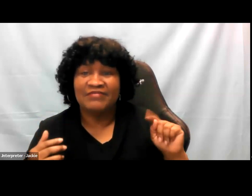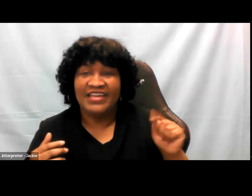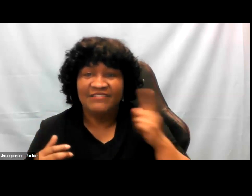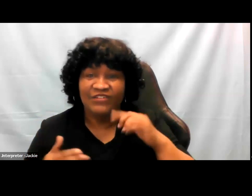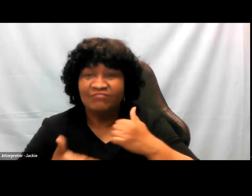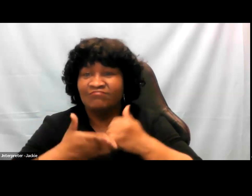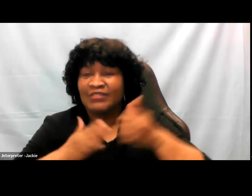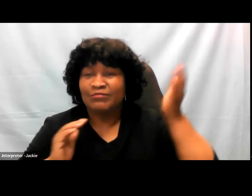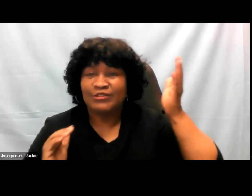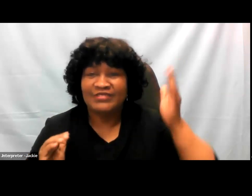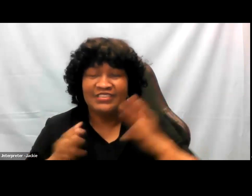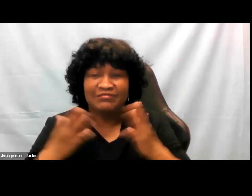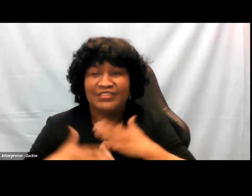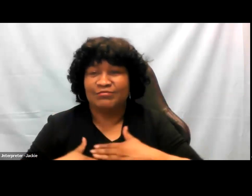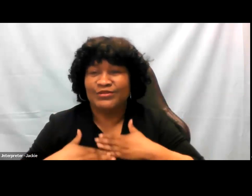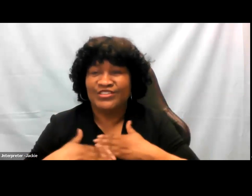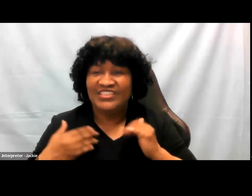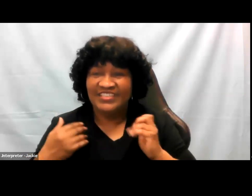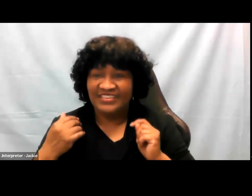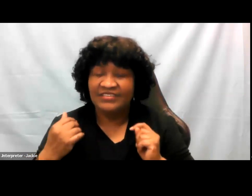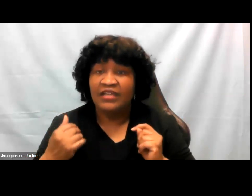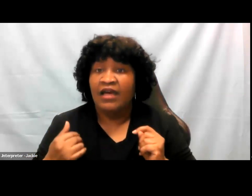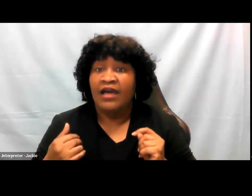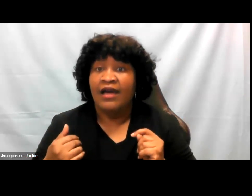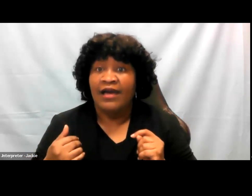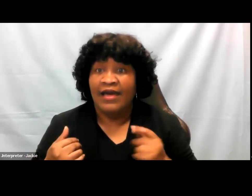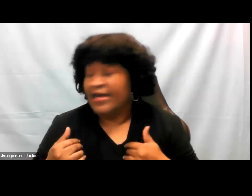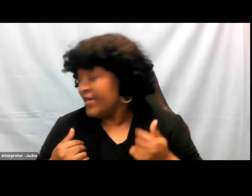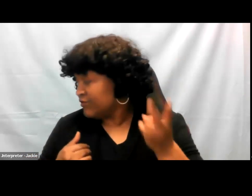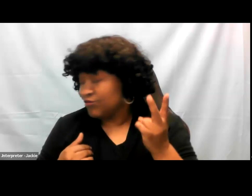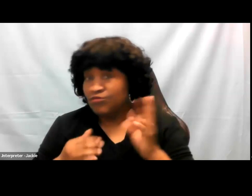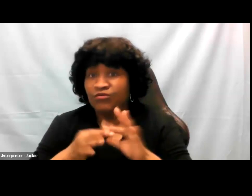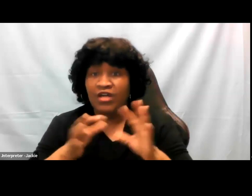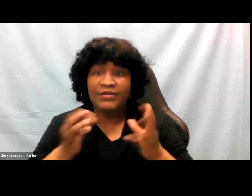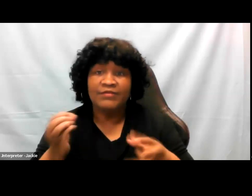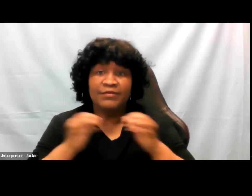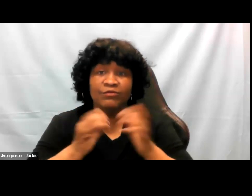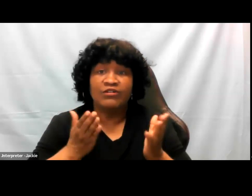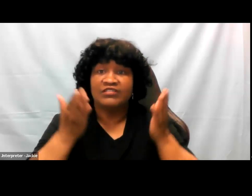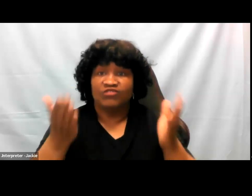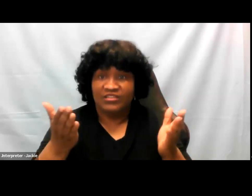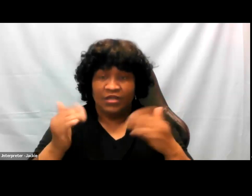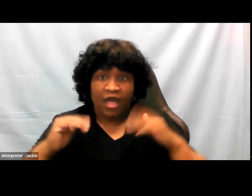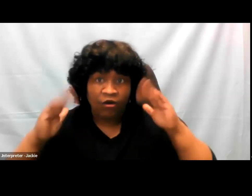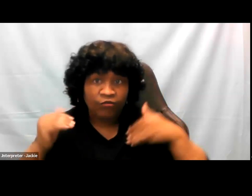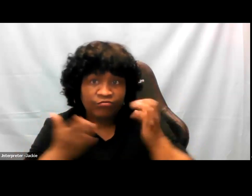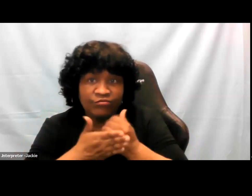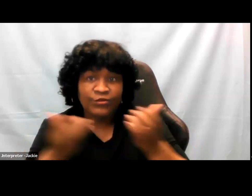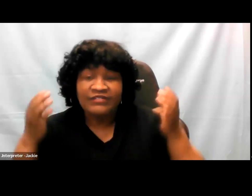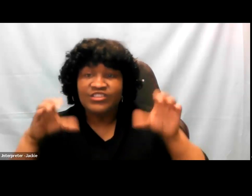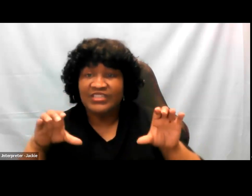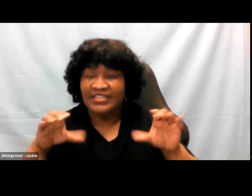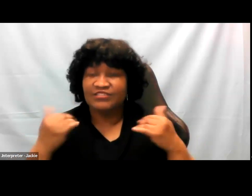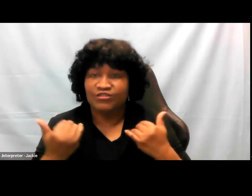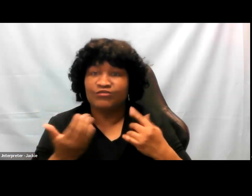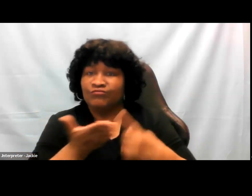helpful presentation. Much appreciated. I have a couple of comments. Maybe they're more suggestions, but I hope we have a chance to take